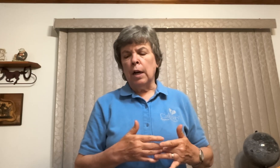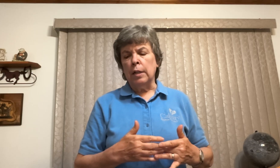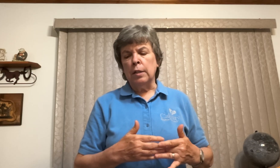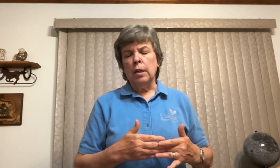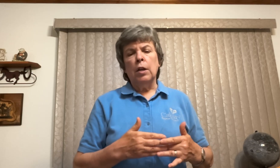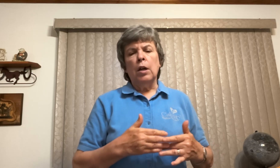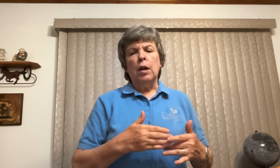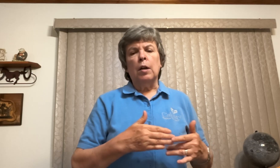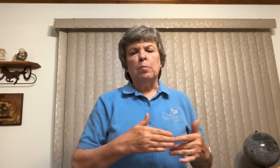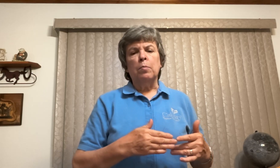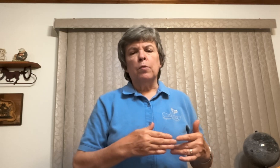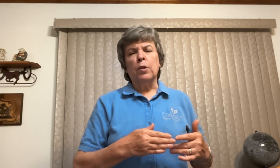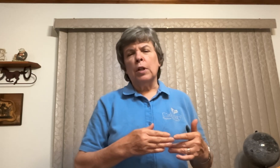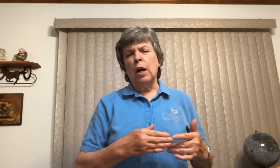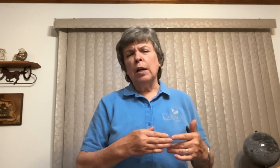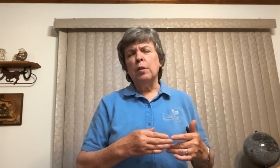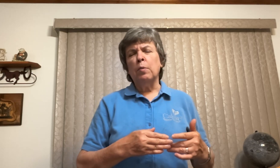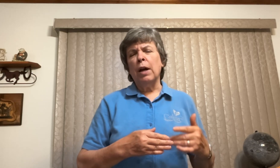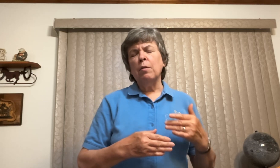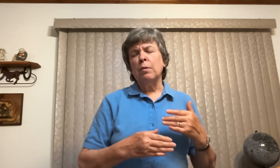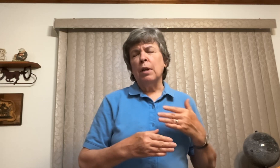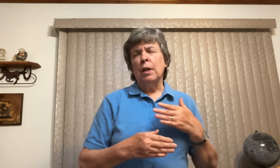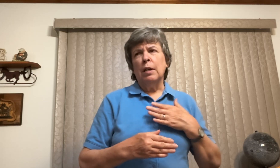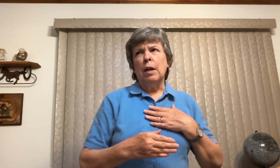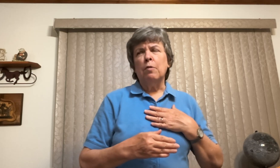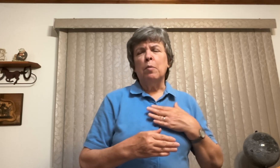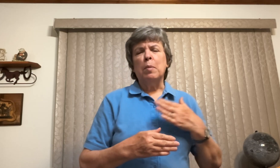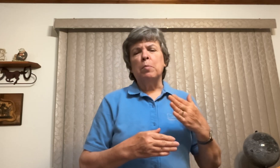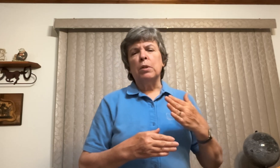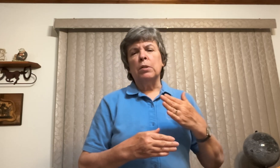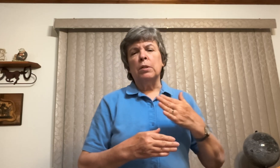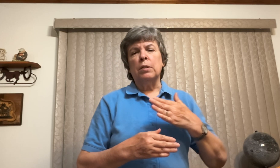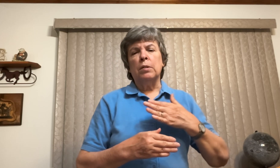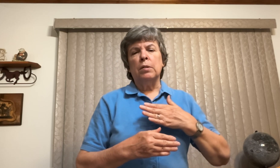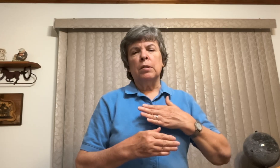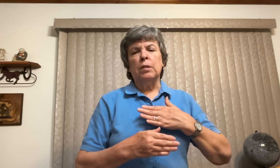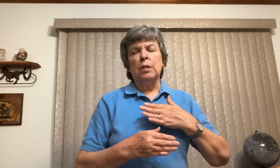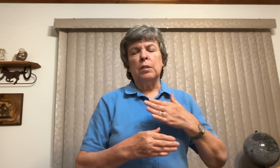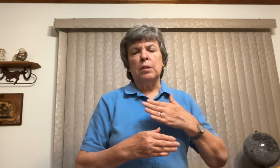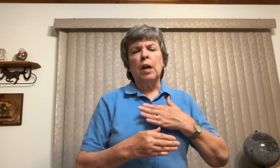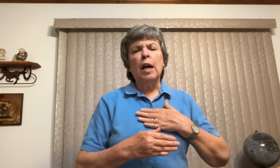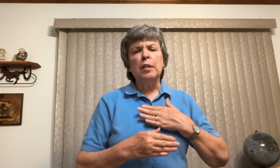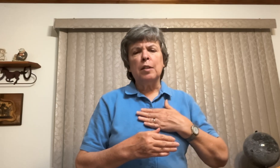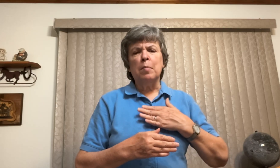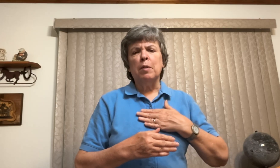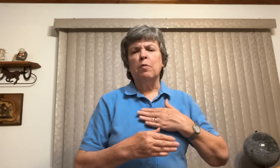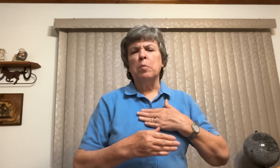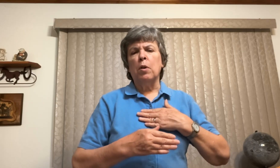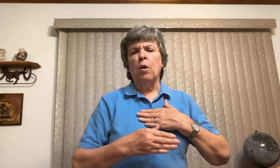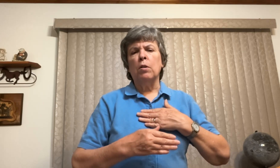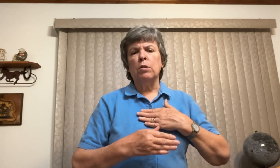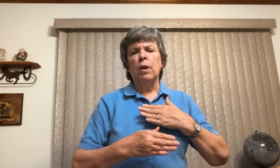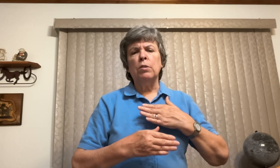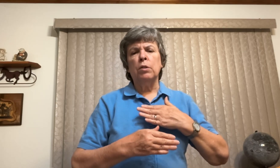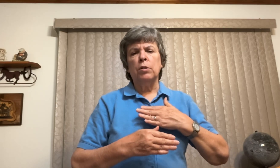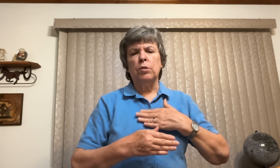kind. For kind, the way I remembered it, it's kindness coming from the heart. So I usually